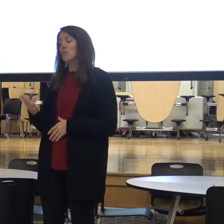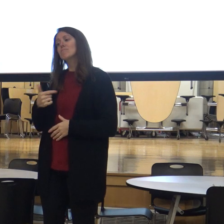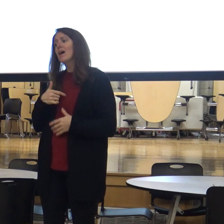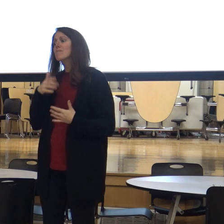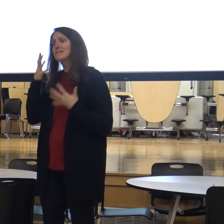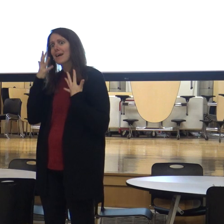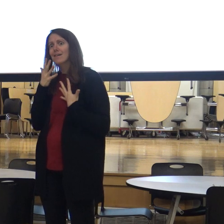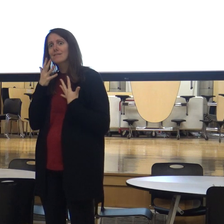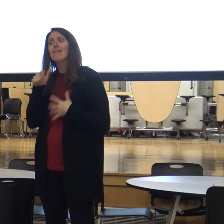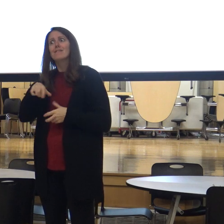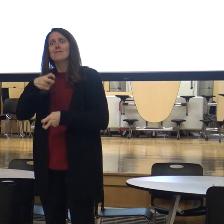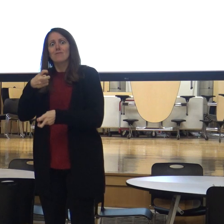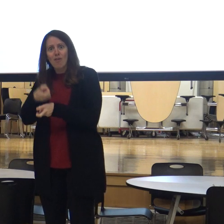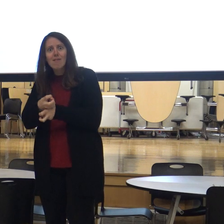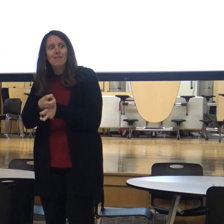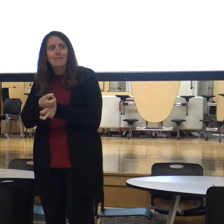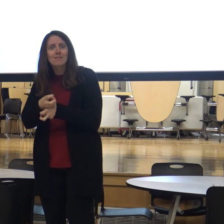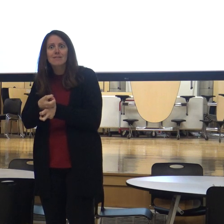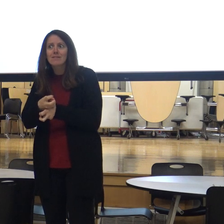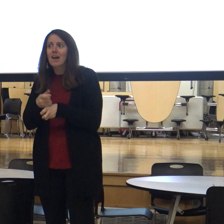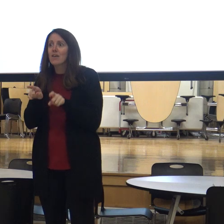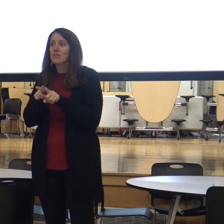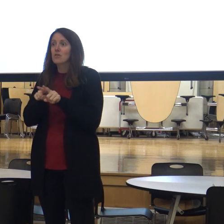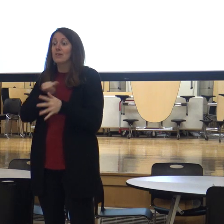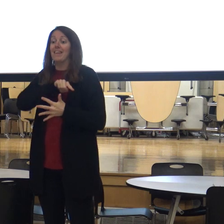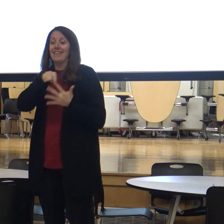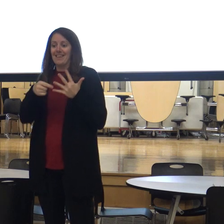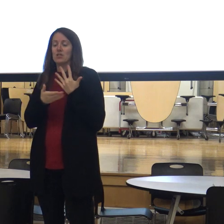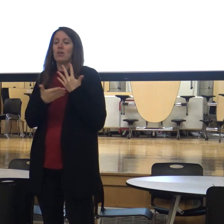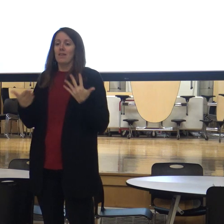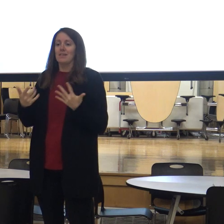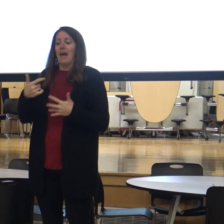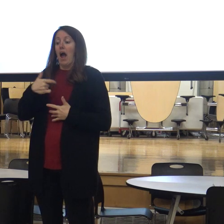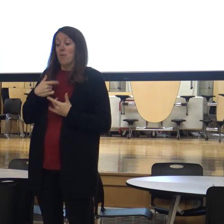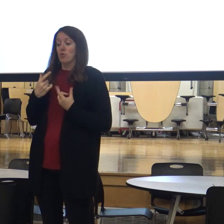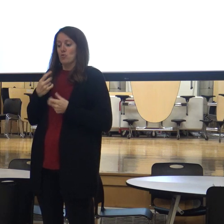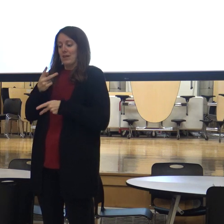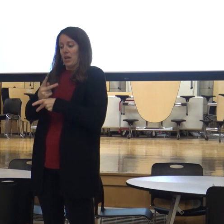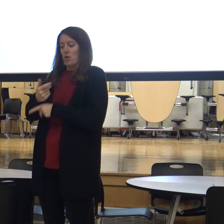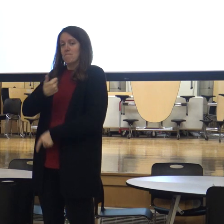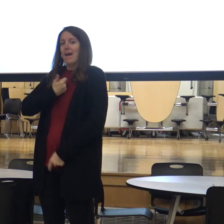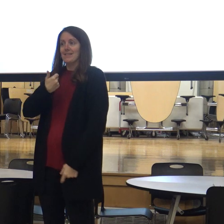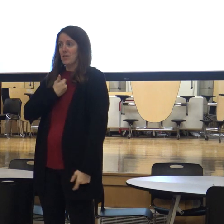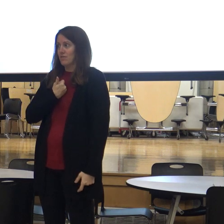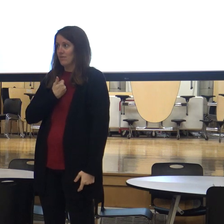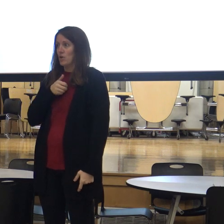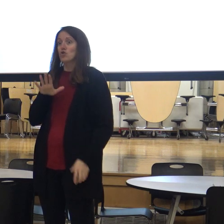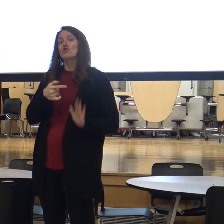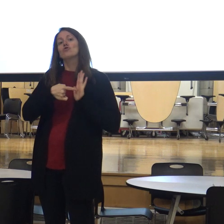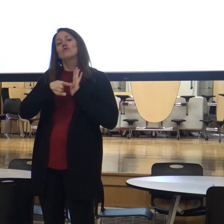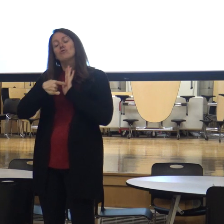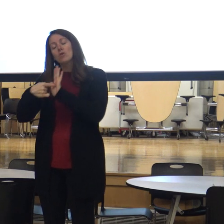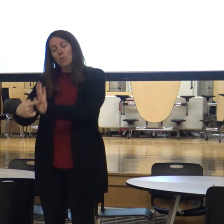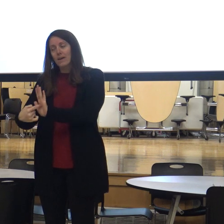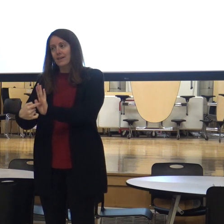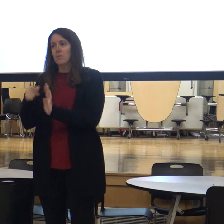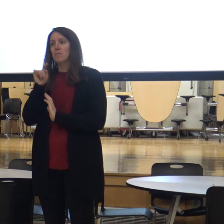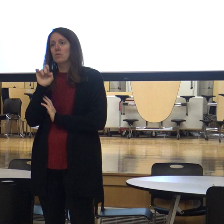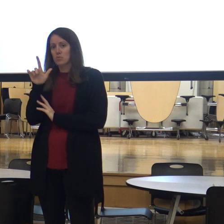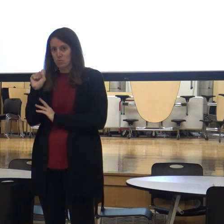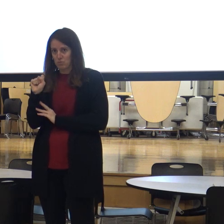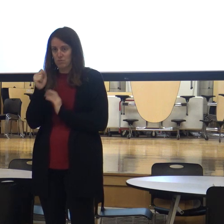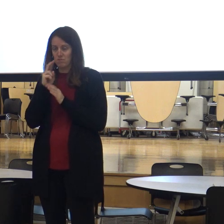really hard, and telling them also what you're going to do to take care of yourself is important. You're role modeling. You're giving them some of those tools.